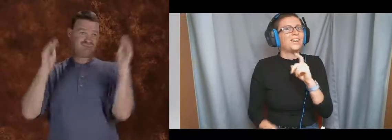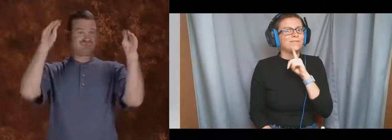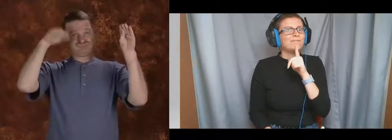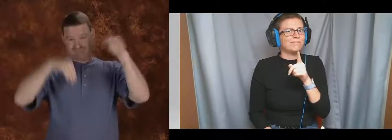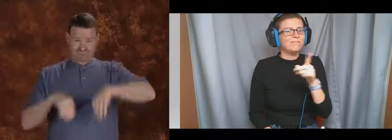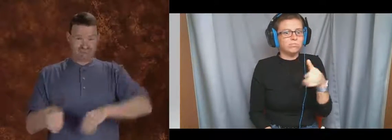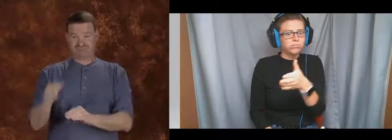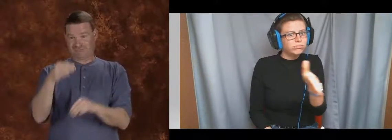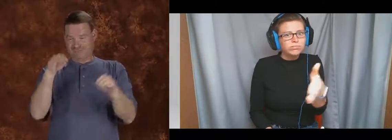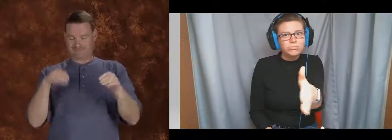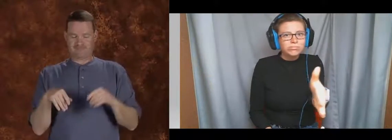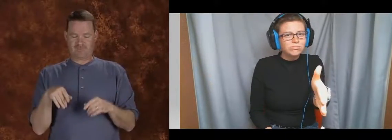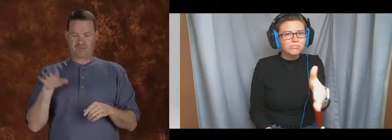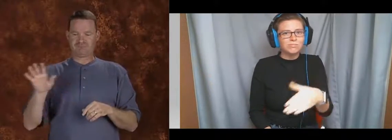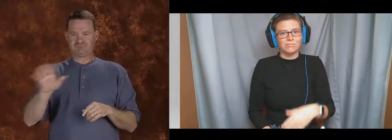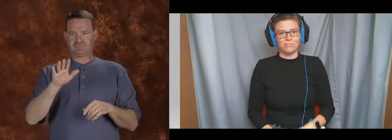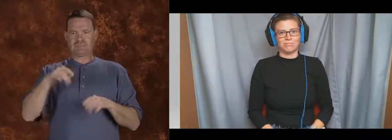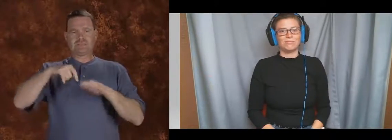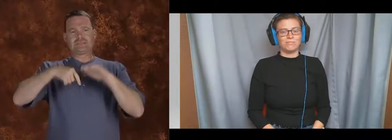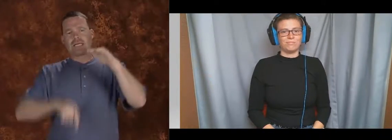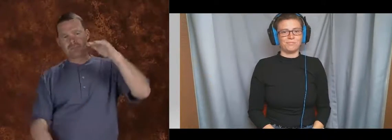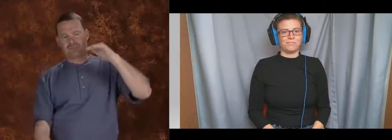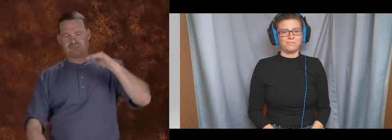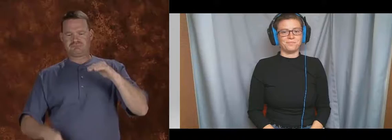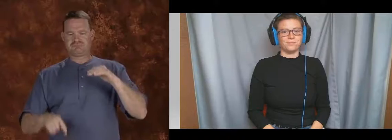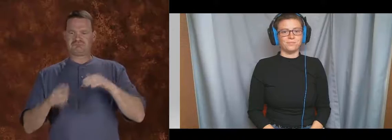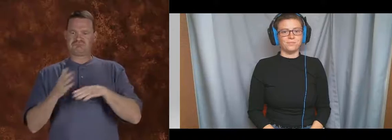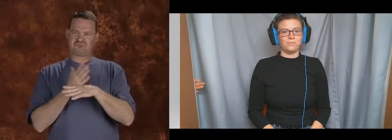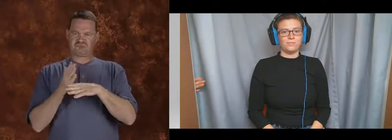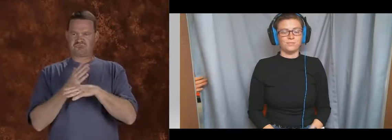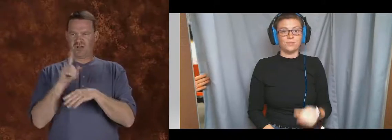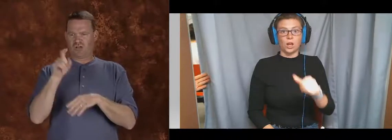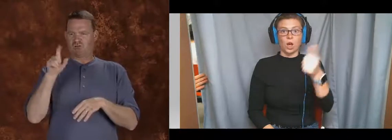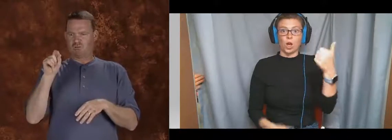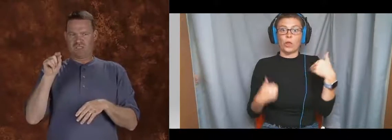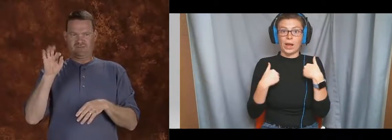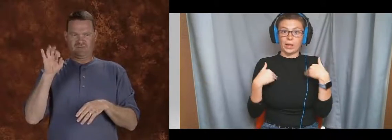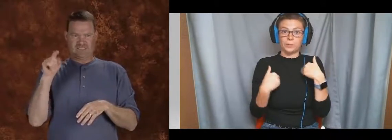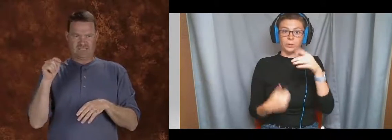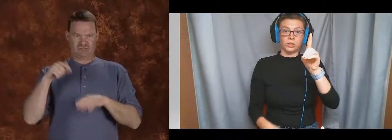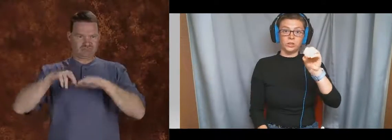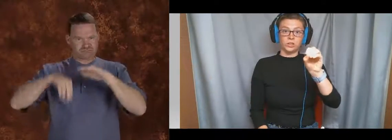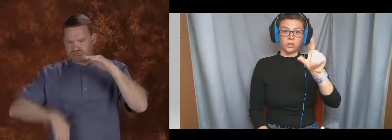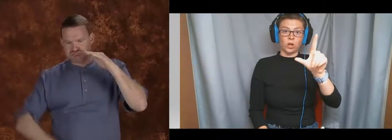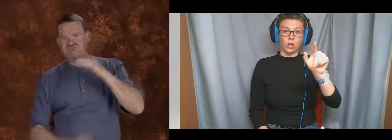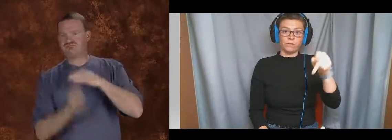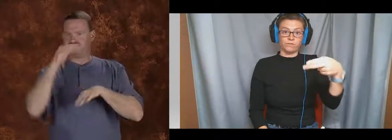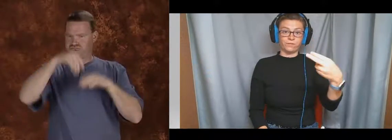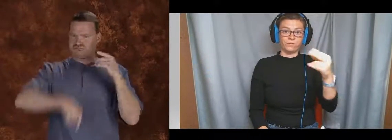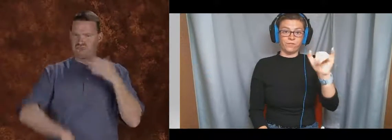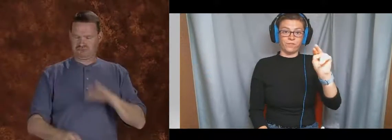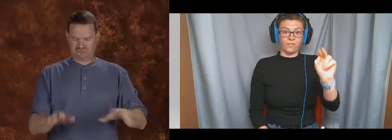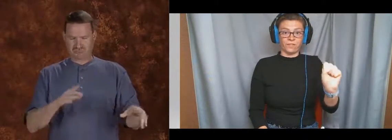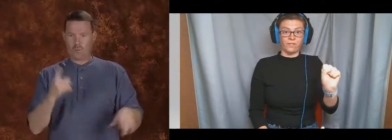Another animal, dolphins, can swim up to 120 feet below the